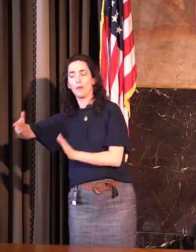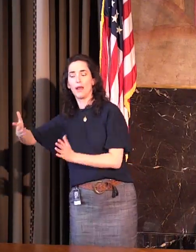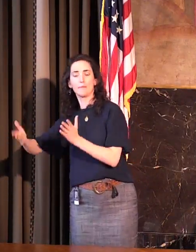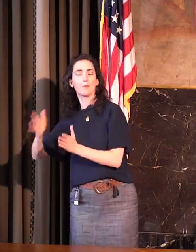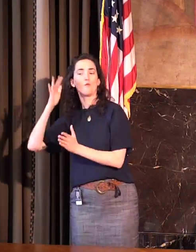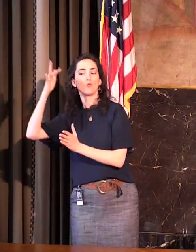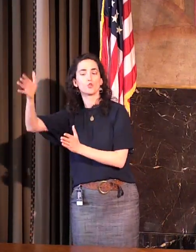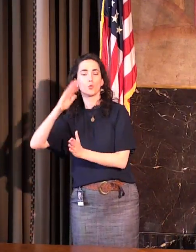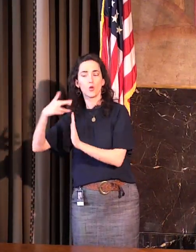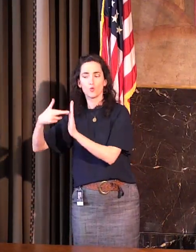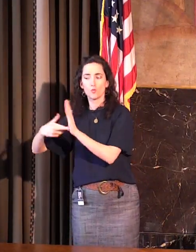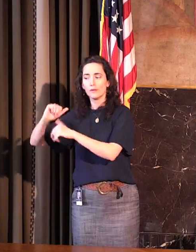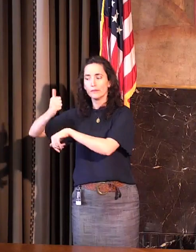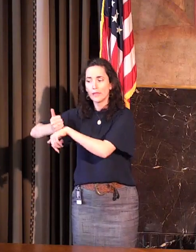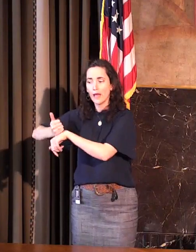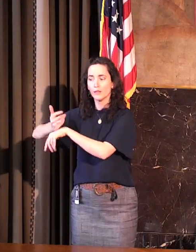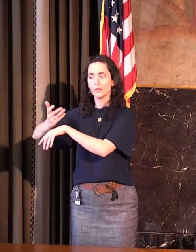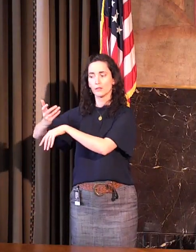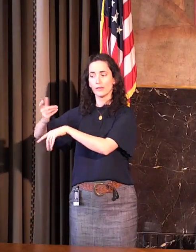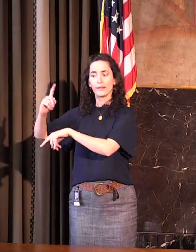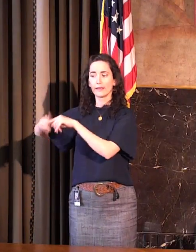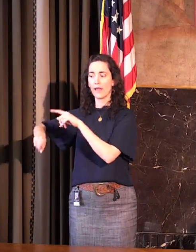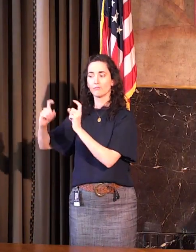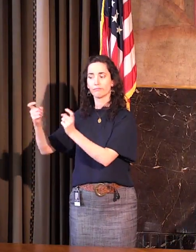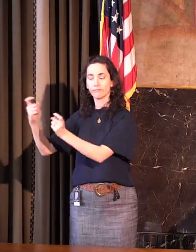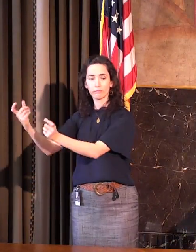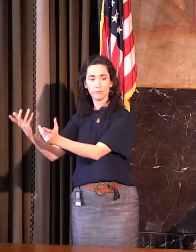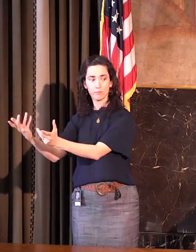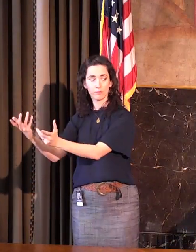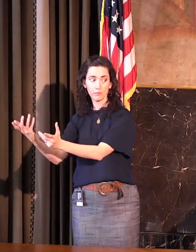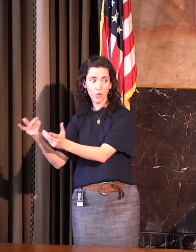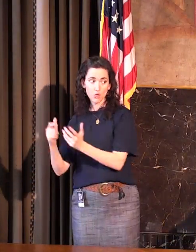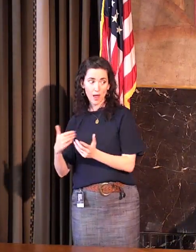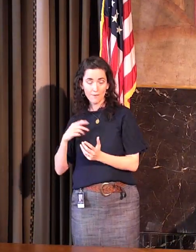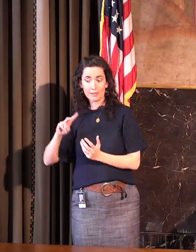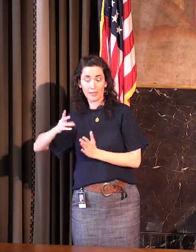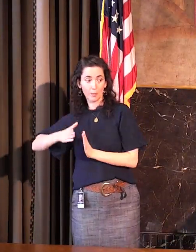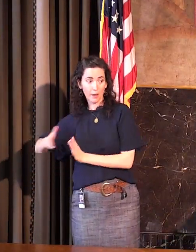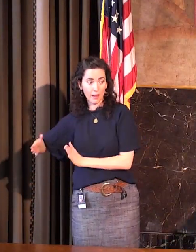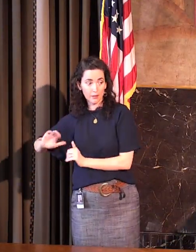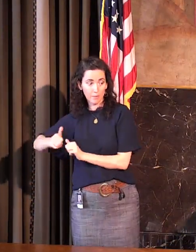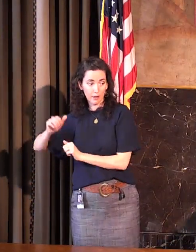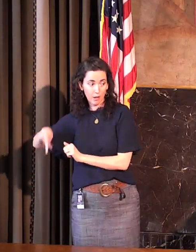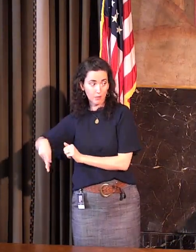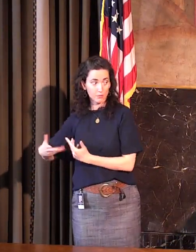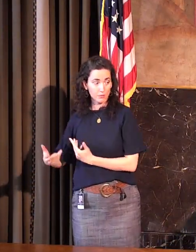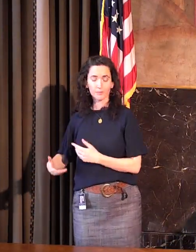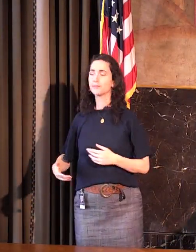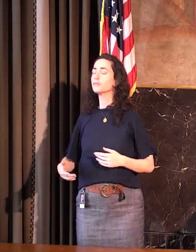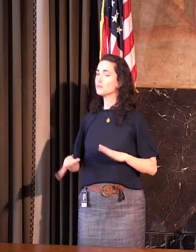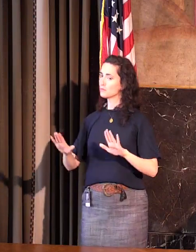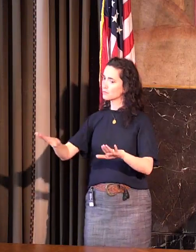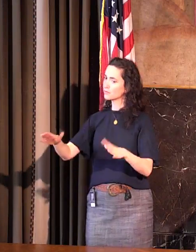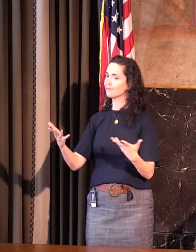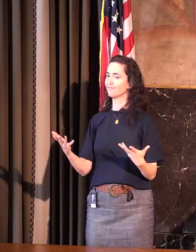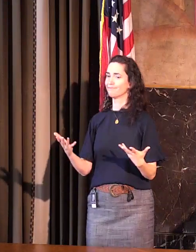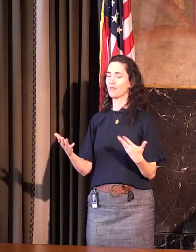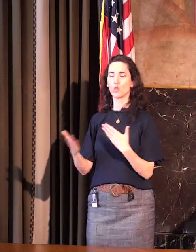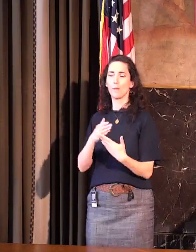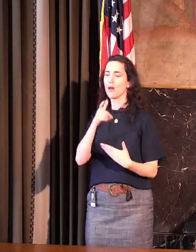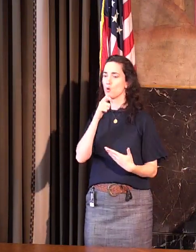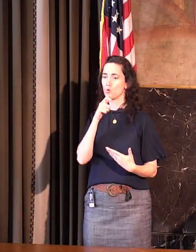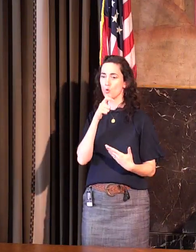Is that something you see happen? Well, I think everybody, regardless of what organization they lead and whether that organization